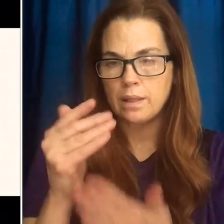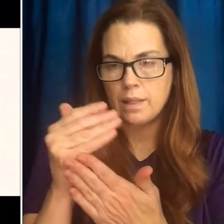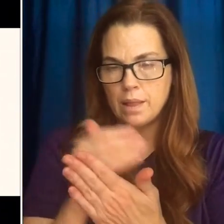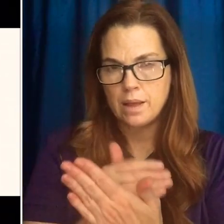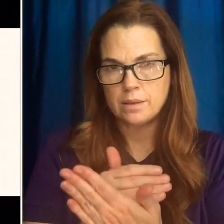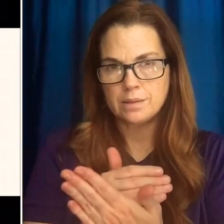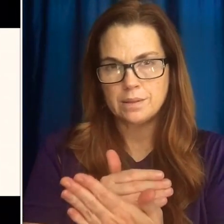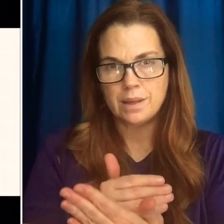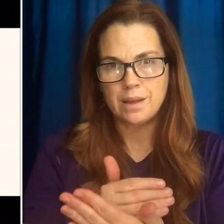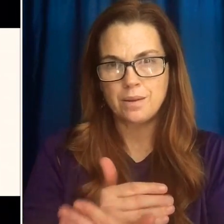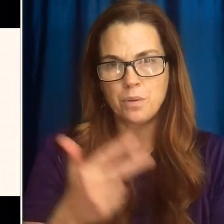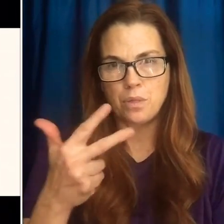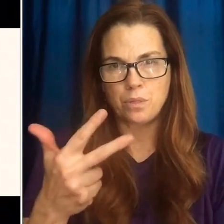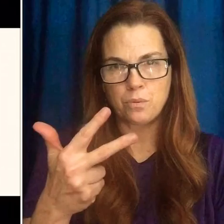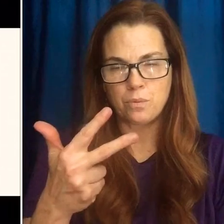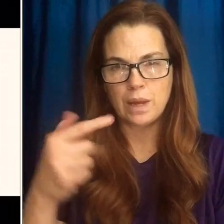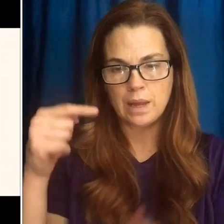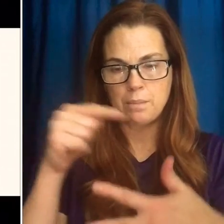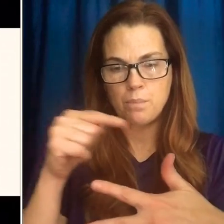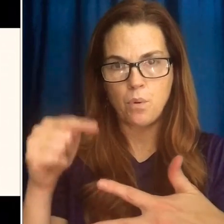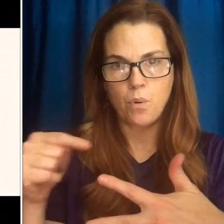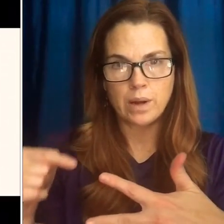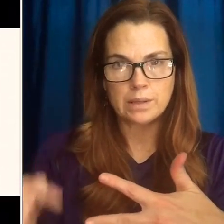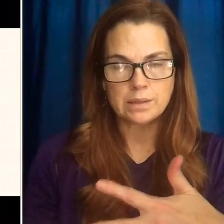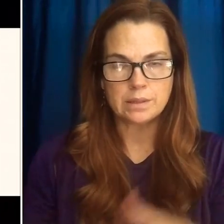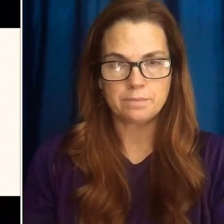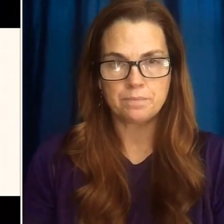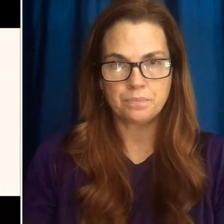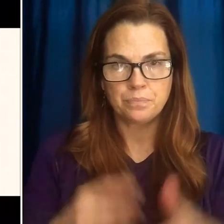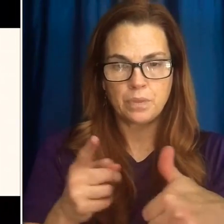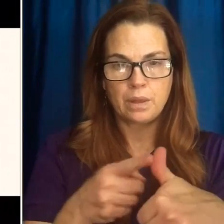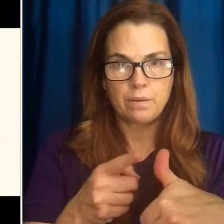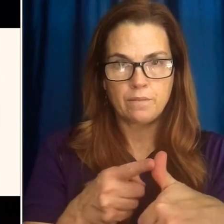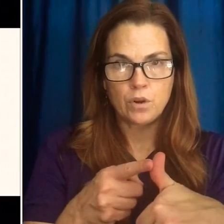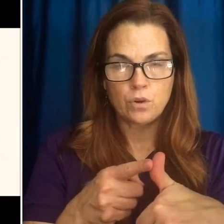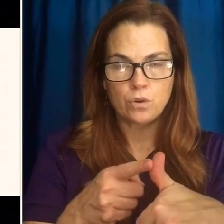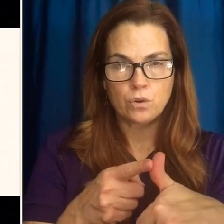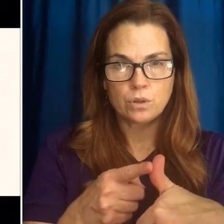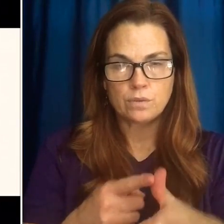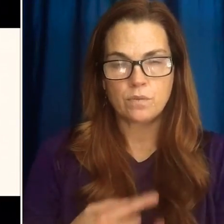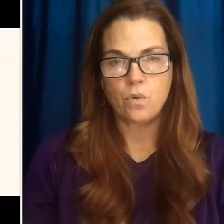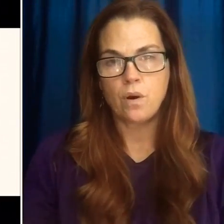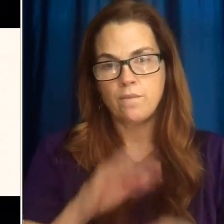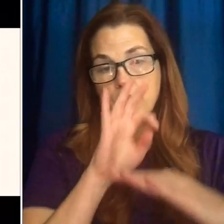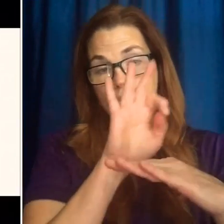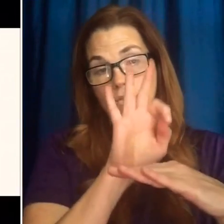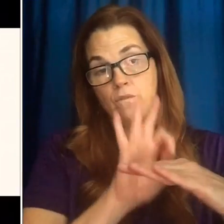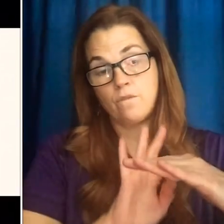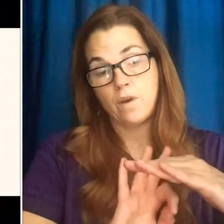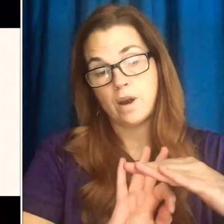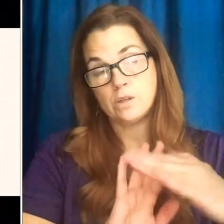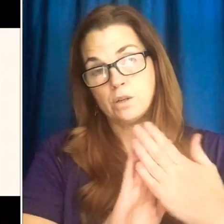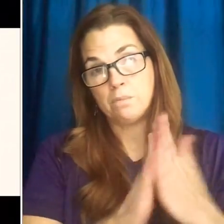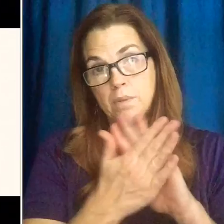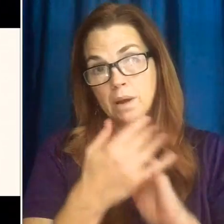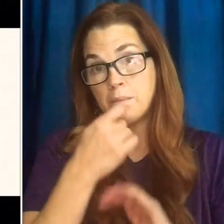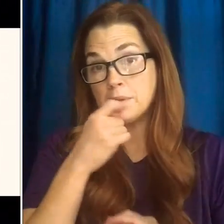fraction to a decimal, I need to divide the